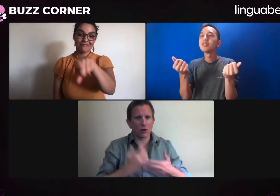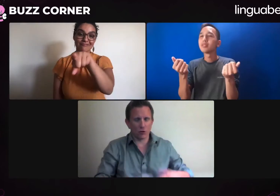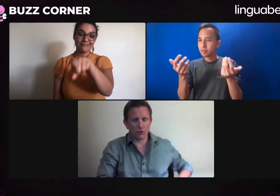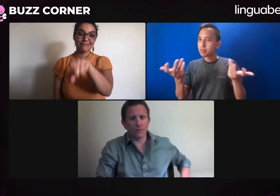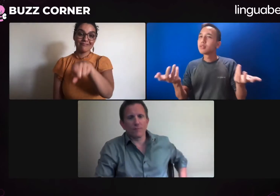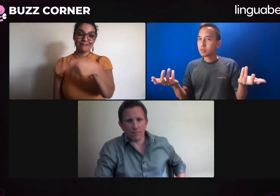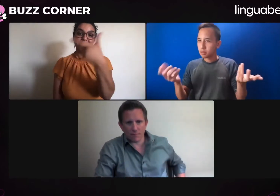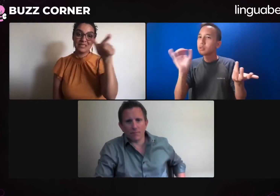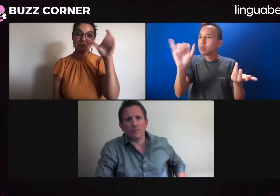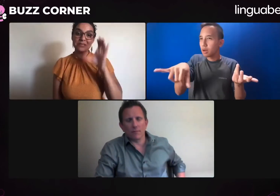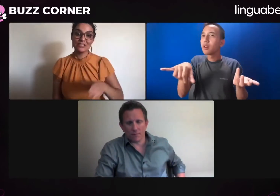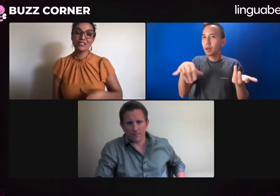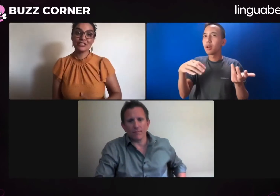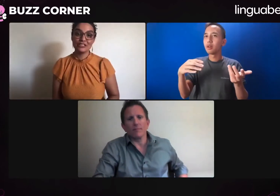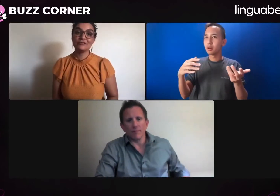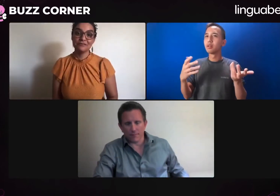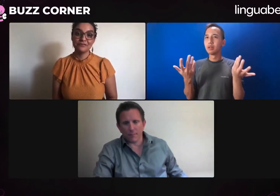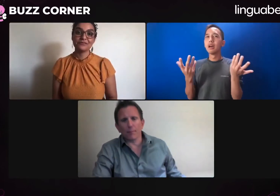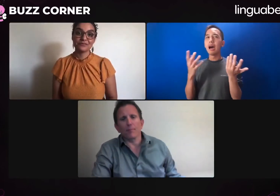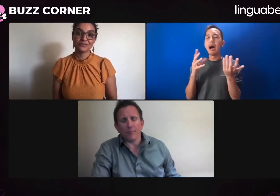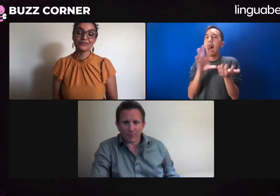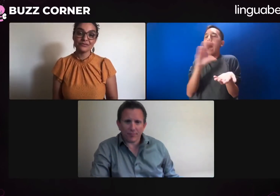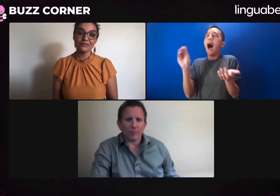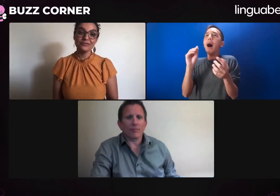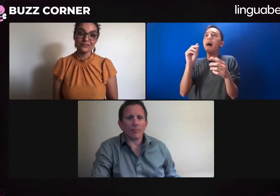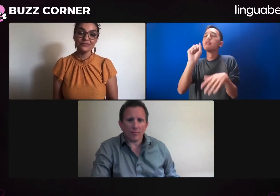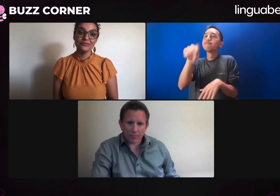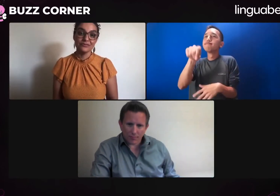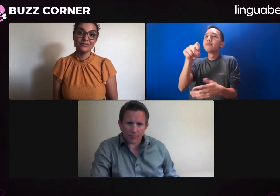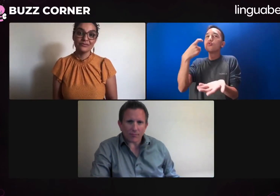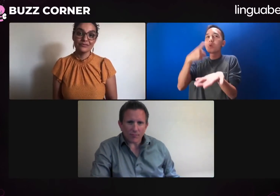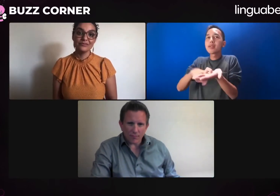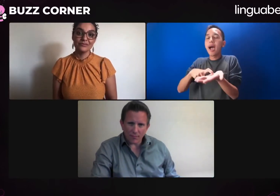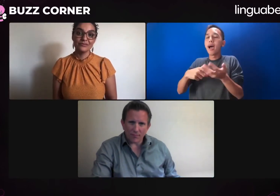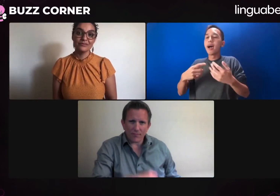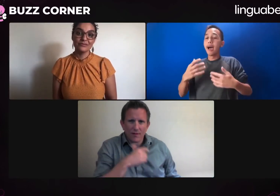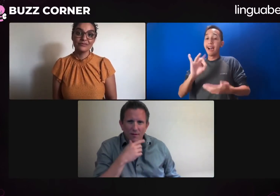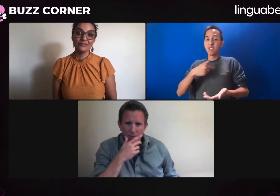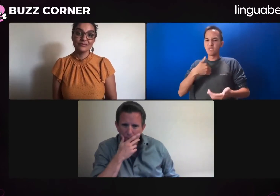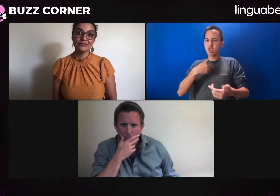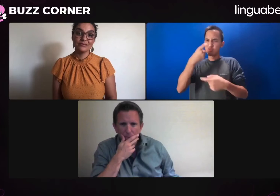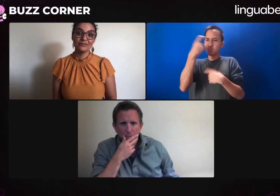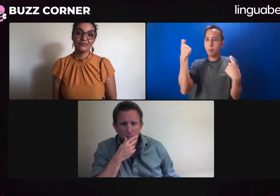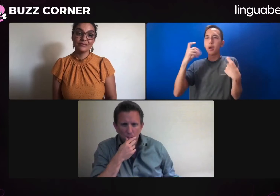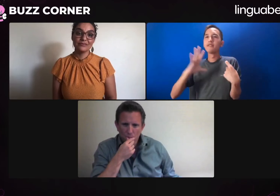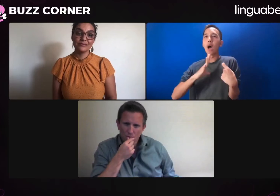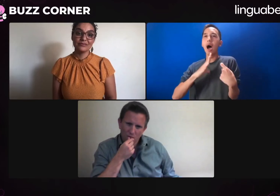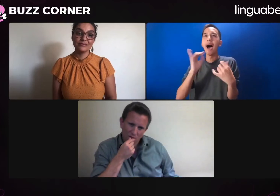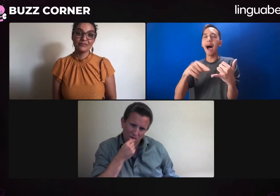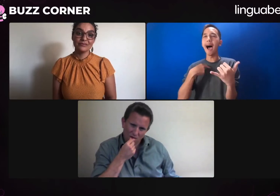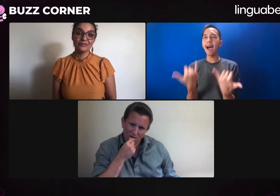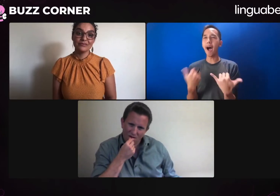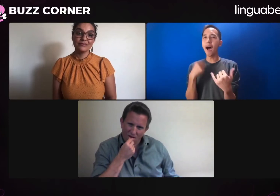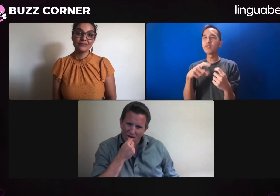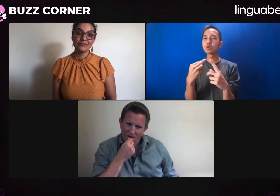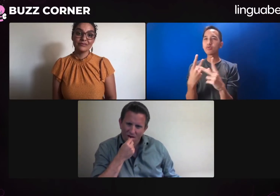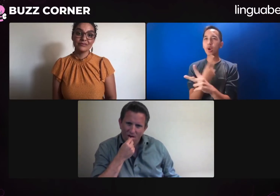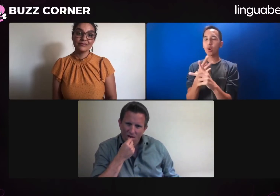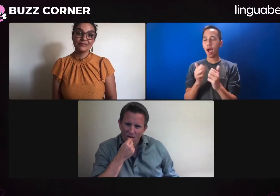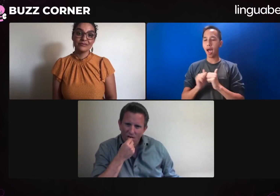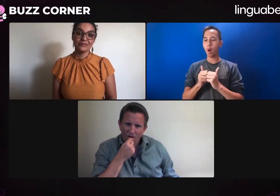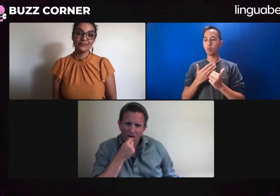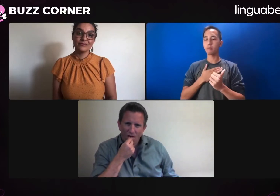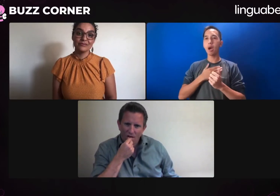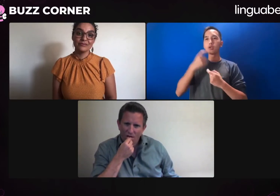have to think before you jump into what you believe is the solution. That big picture piece, yes. And yes, I may have